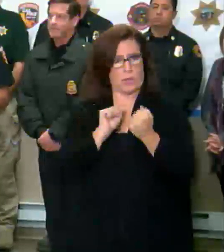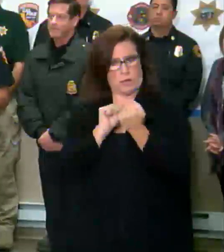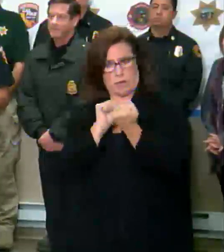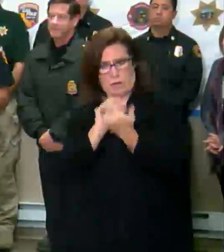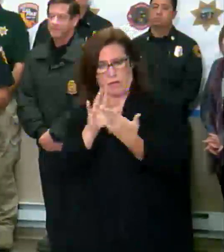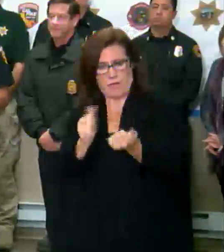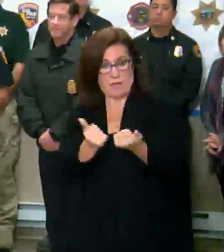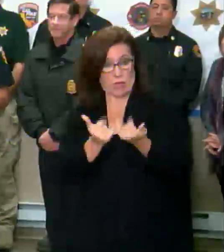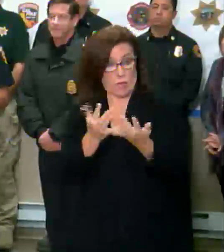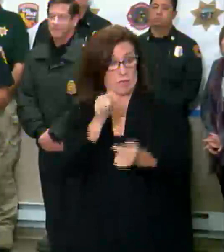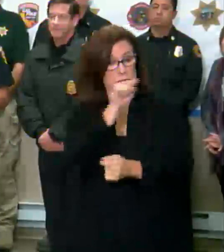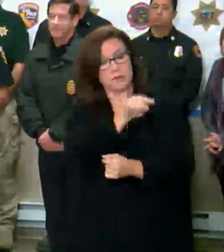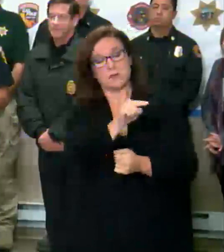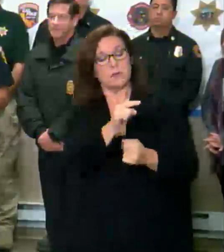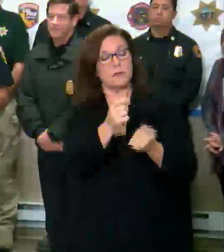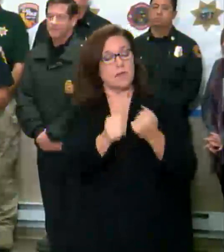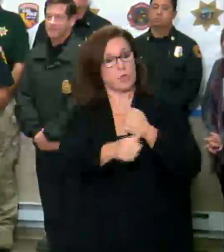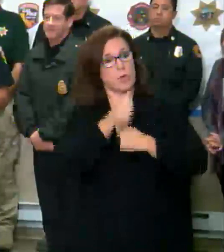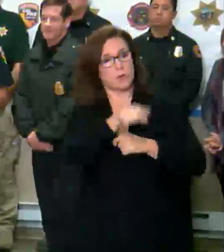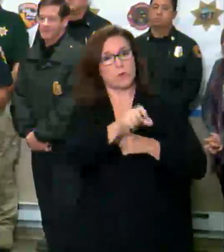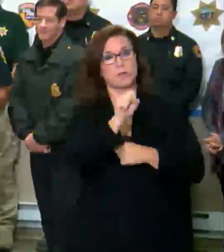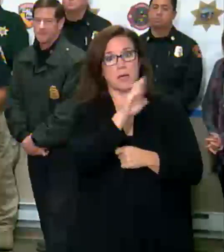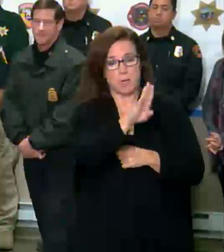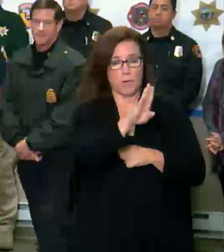we can help the public. Thank you.